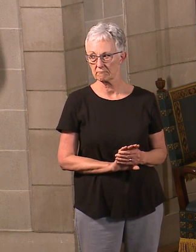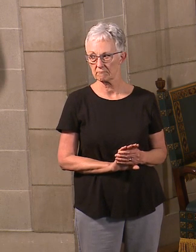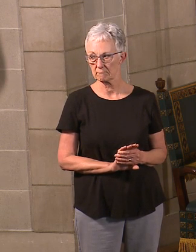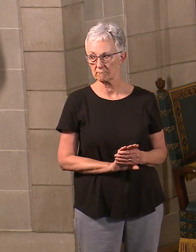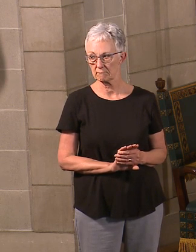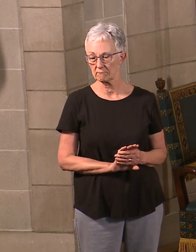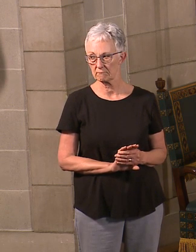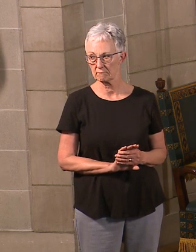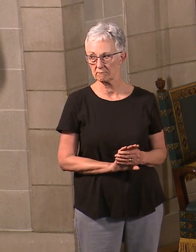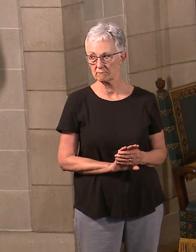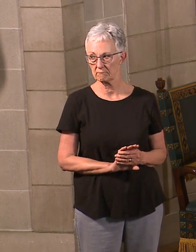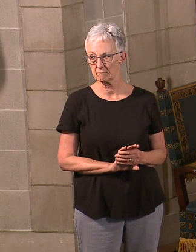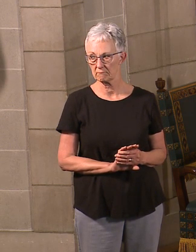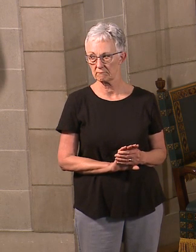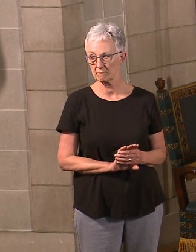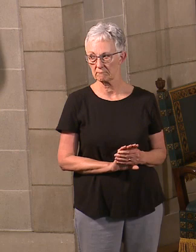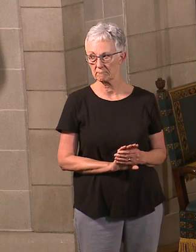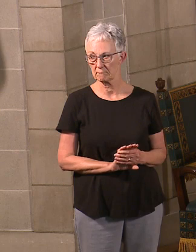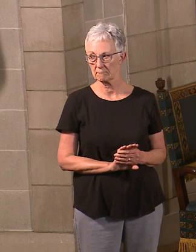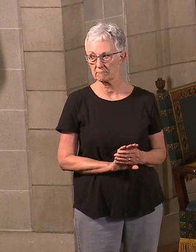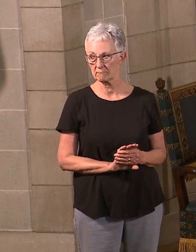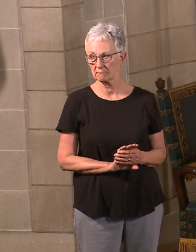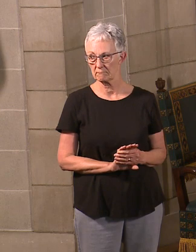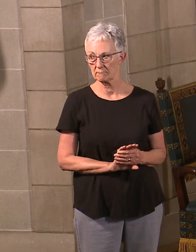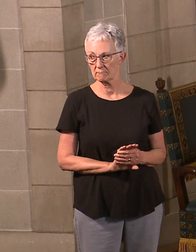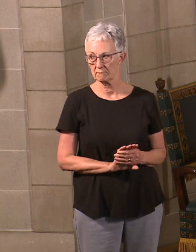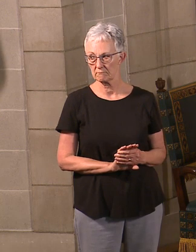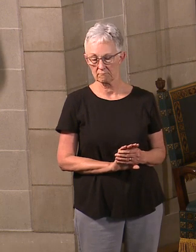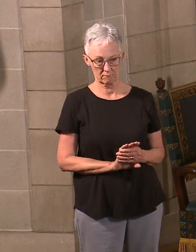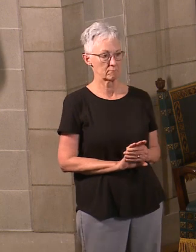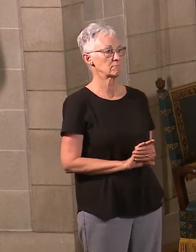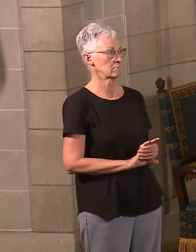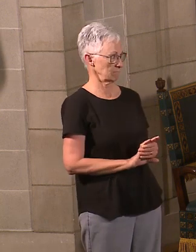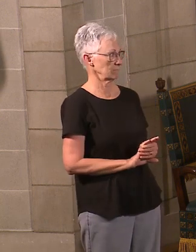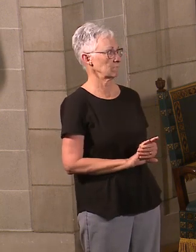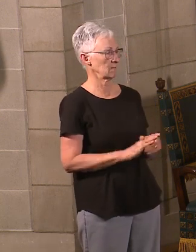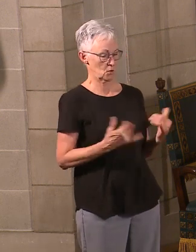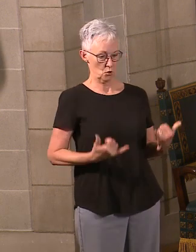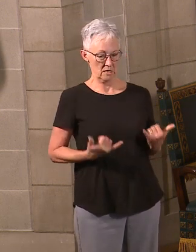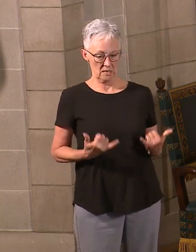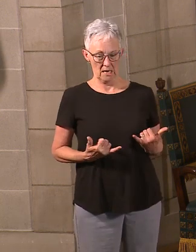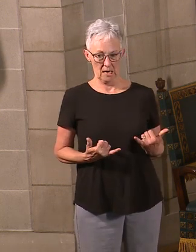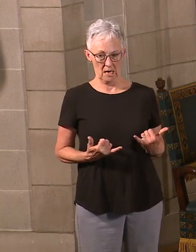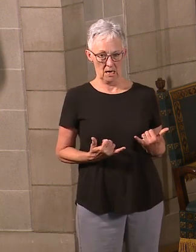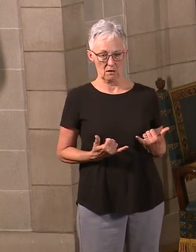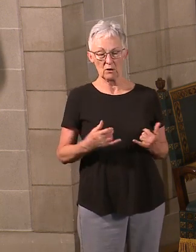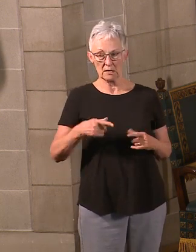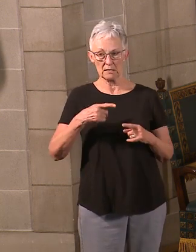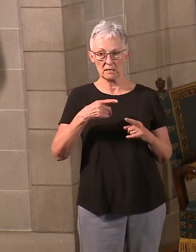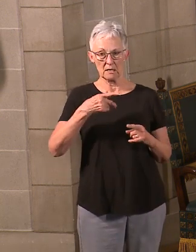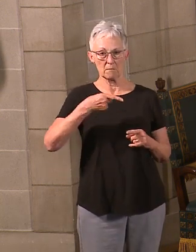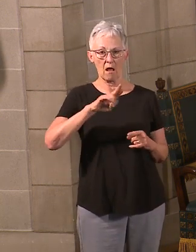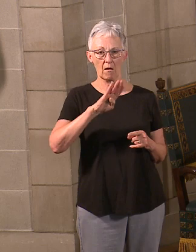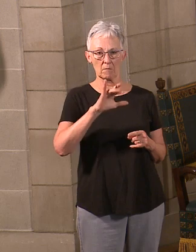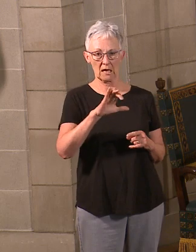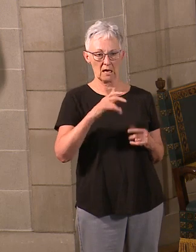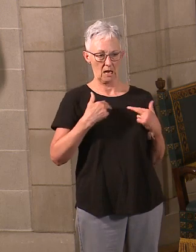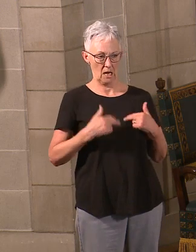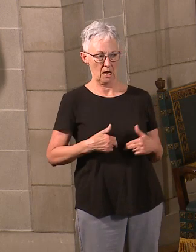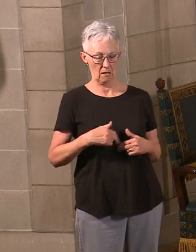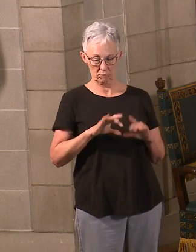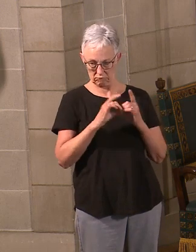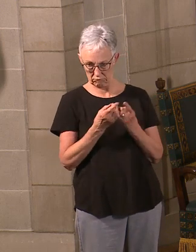what testing element shortages we may be facing. Yeah, so we're working on, so the Public Health Department said something about testing